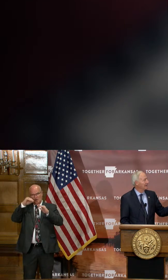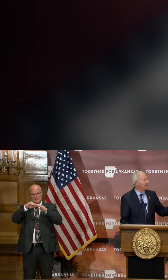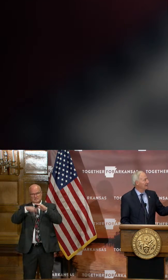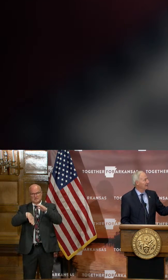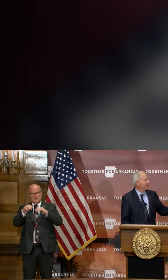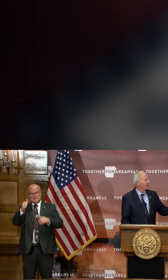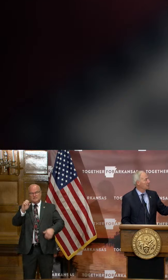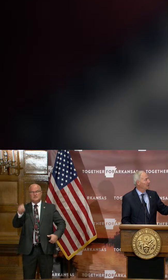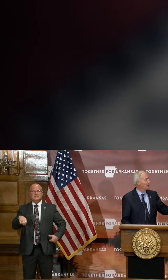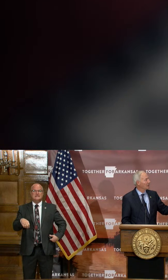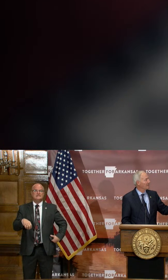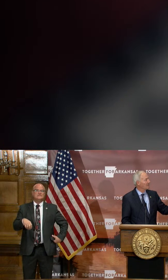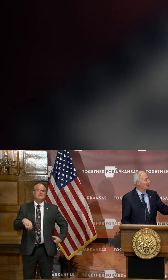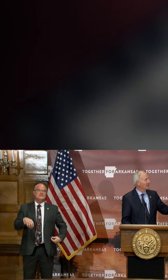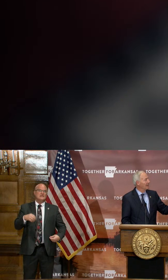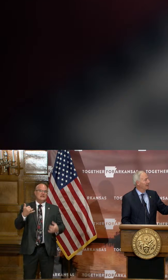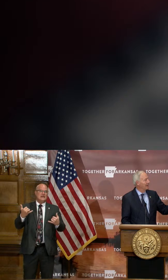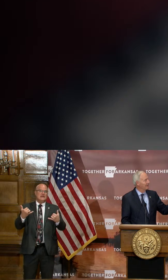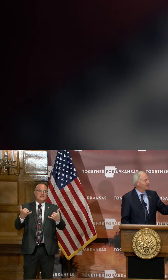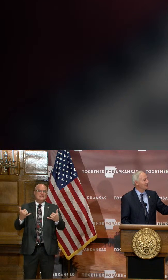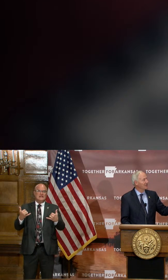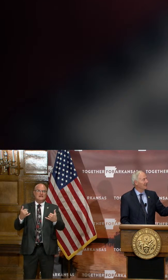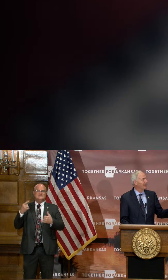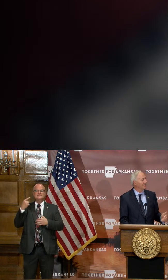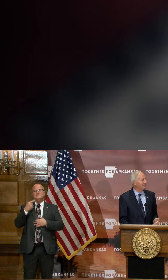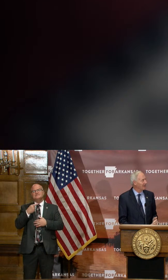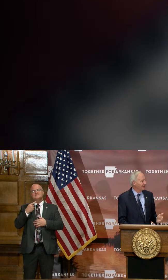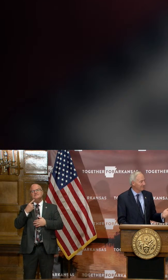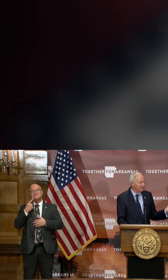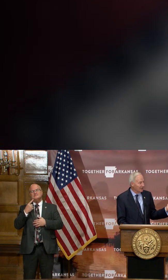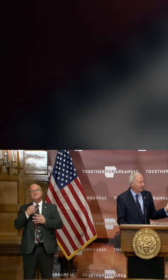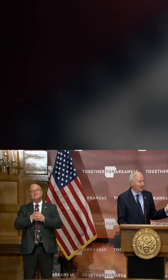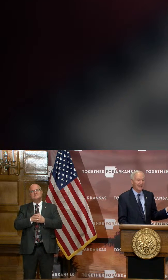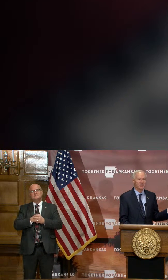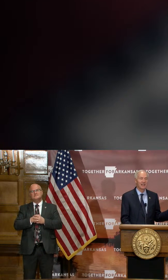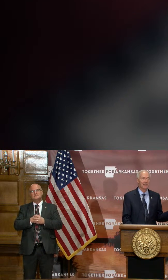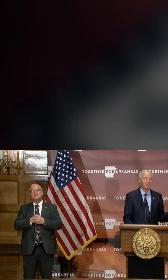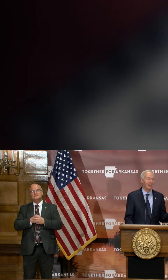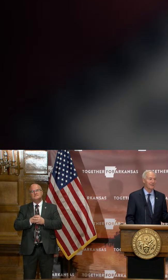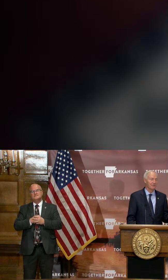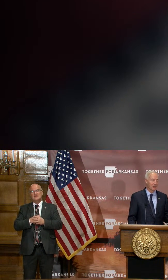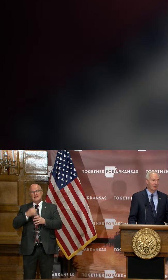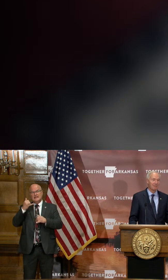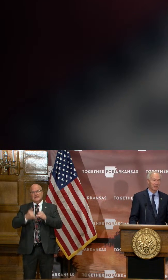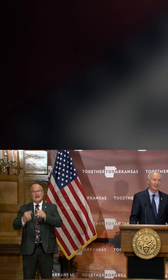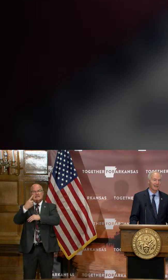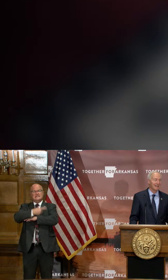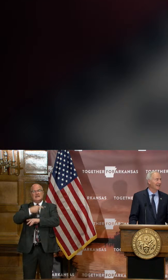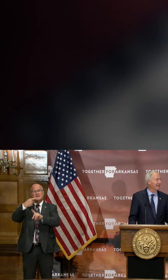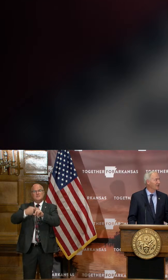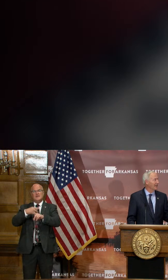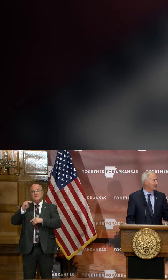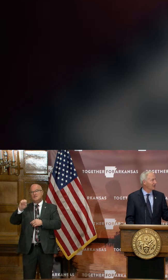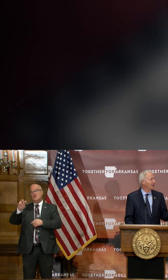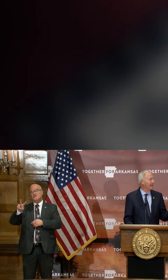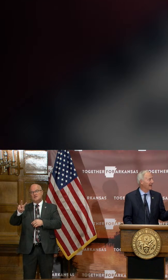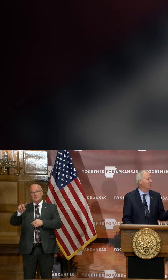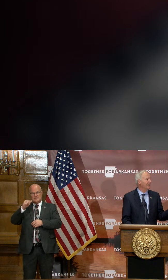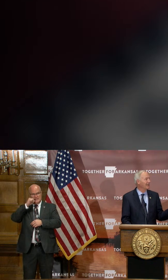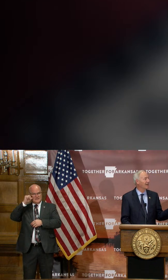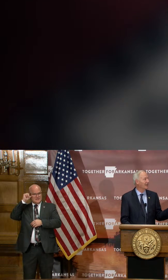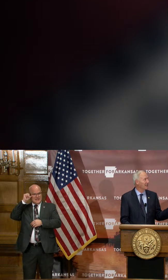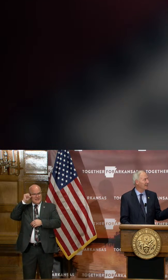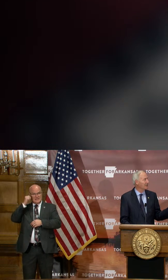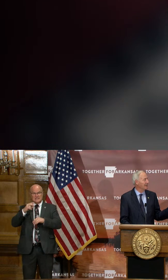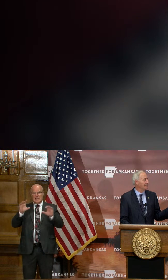that. The next one this is the last day of the month for November, and so let's look at